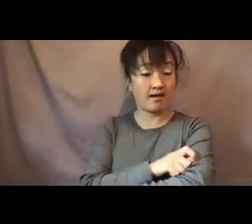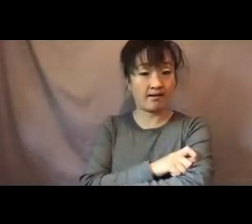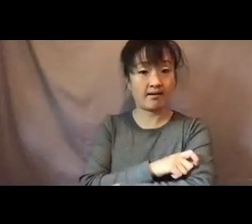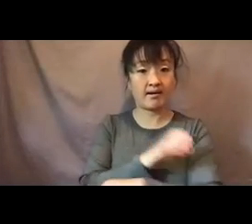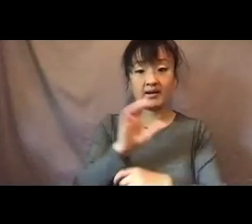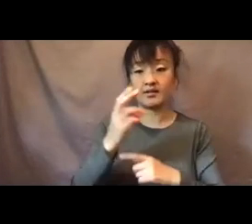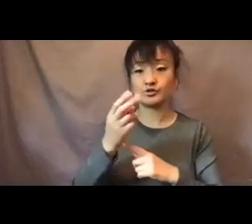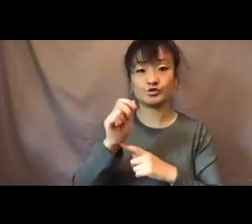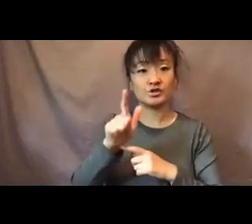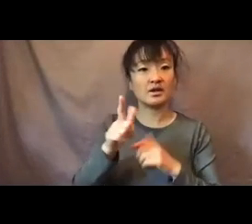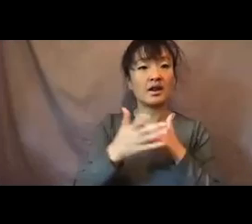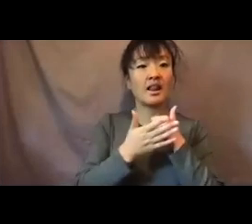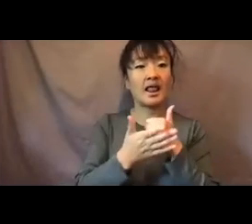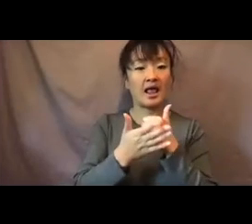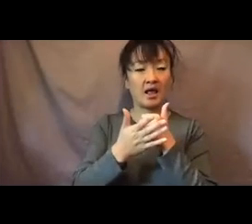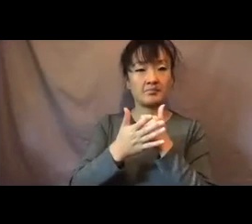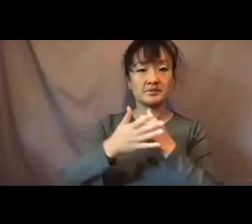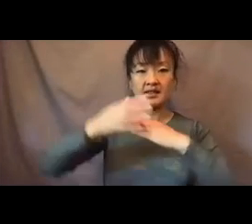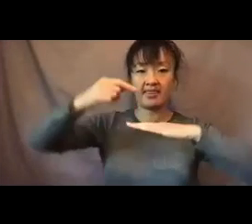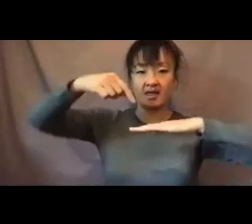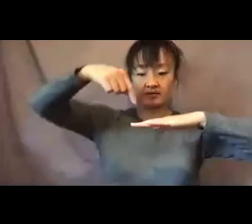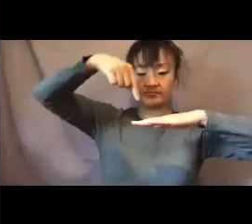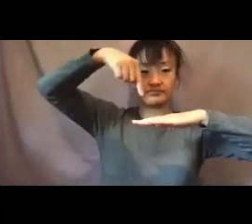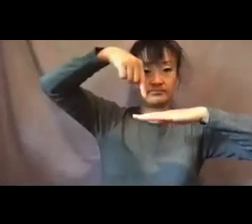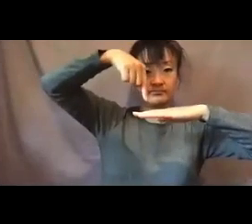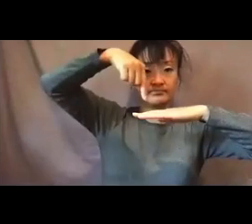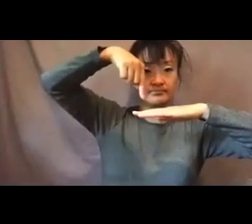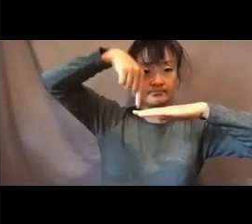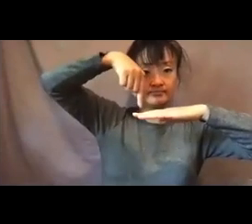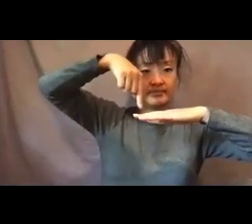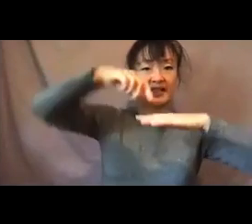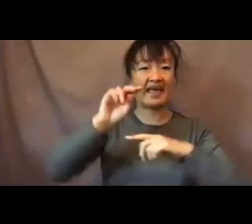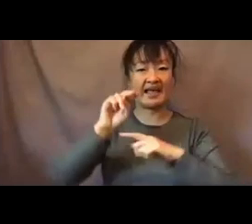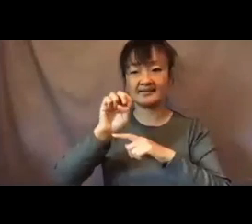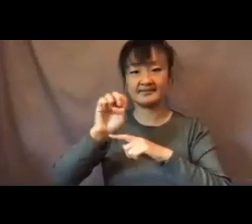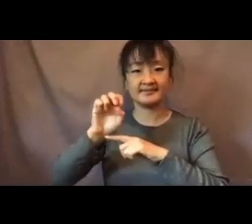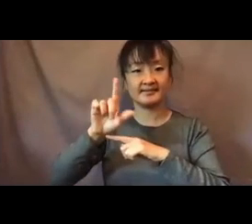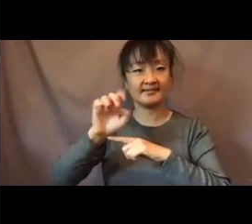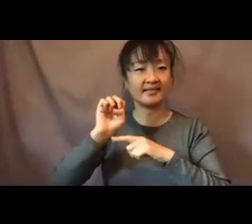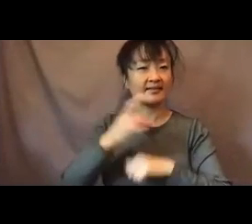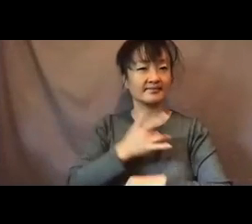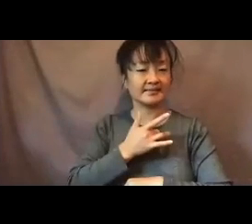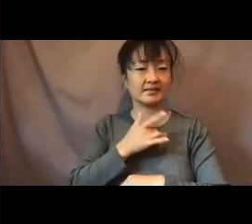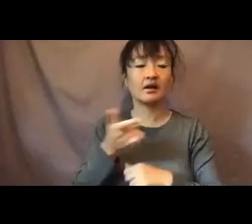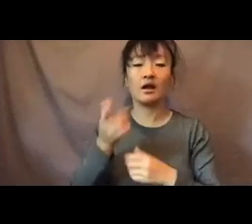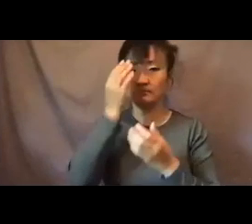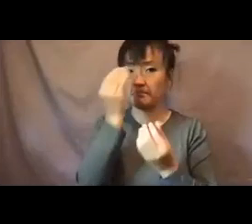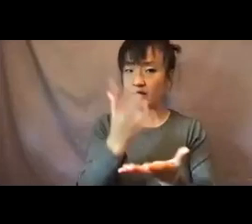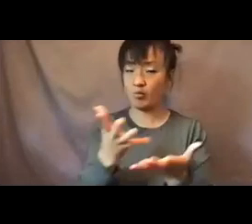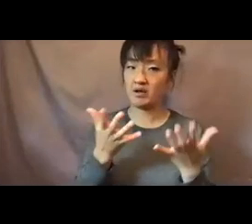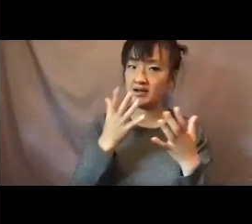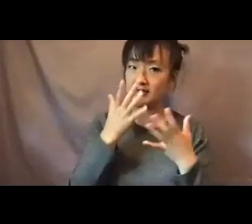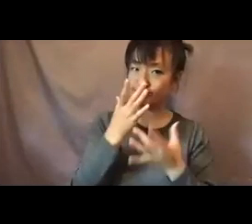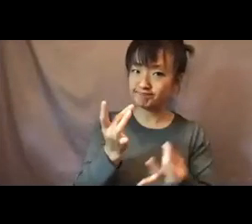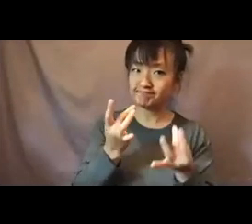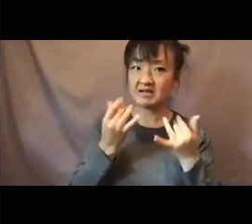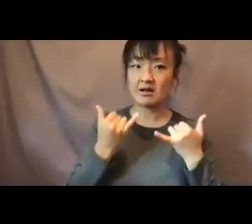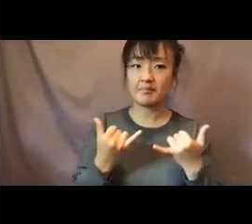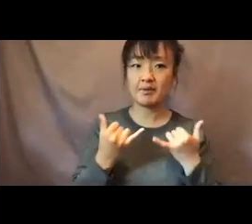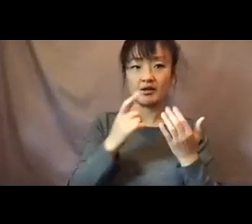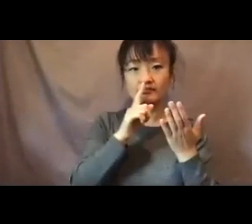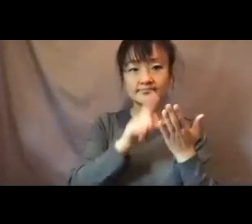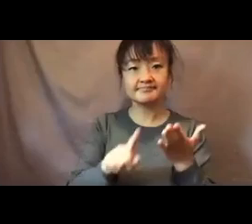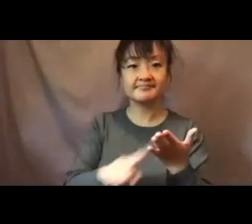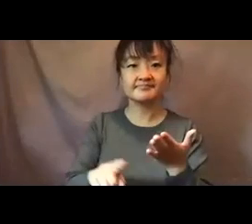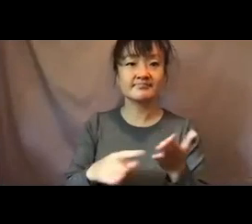helps to transmit the needling sensation. There's also some, by the way, very interesting modern research that is showing that